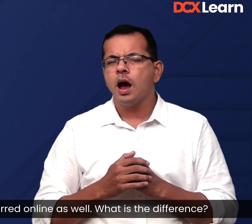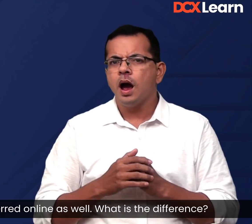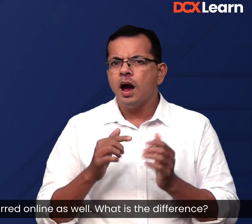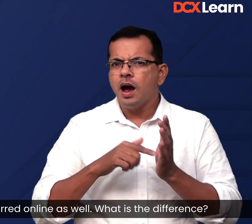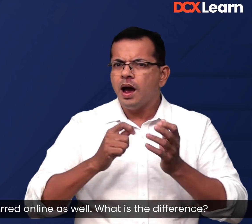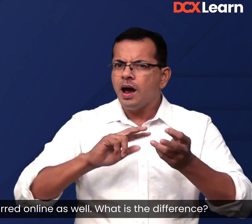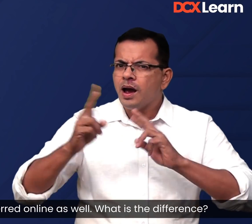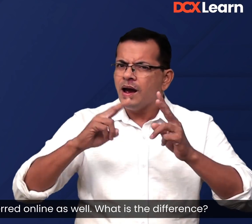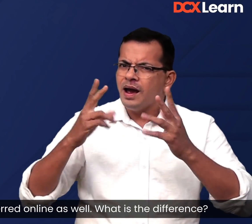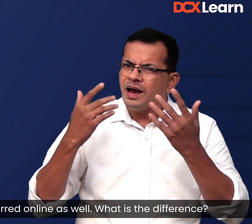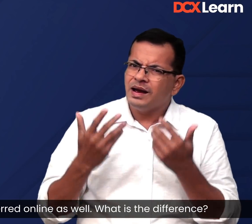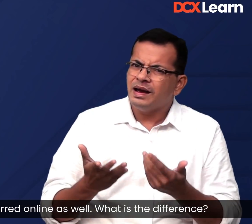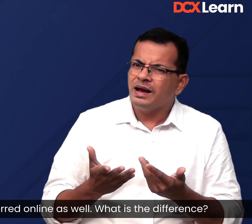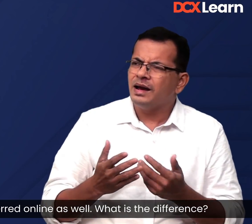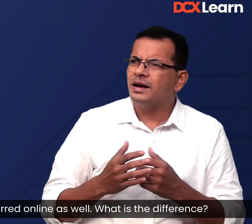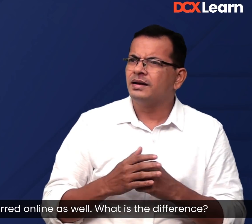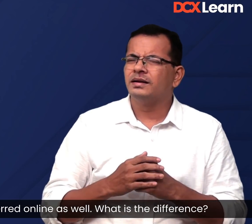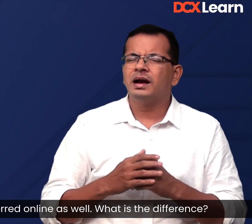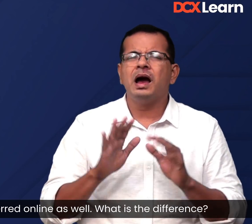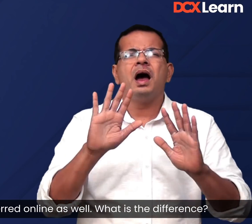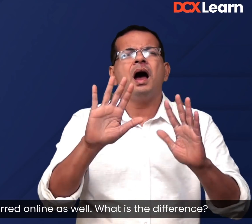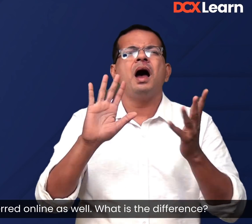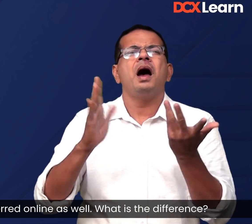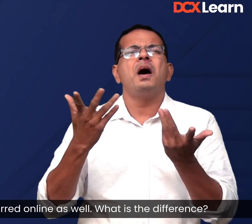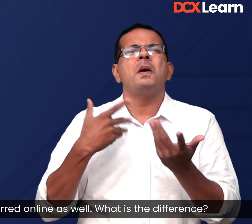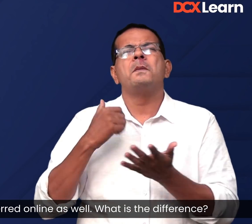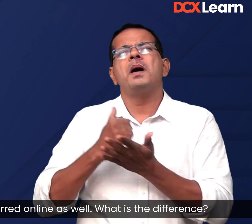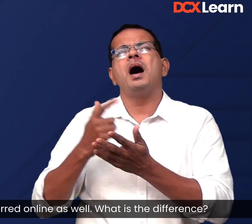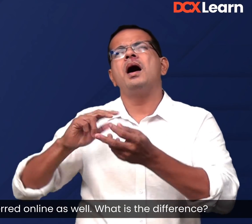but money can be transformed online as well what is the difference